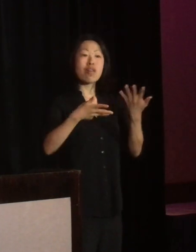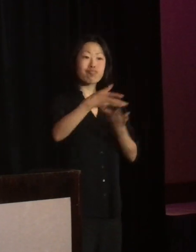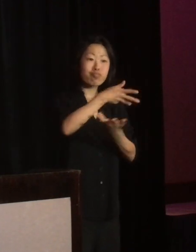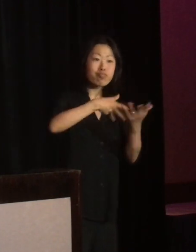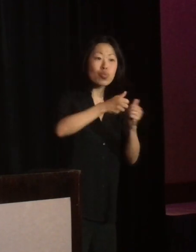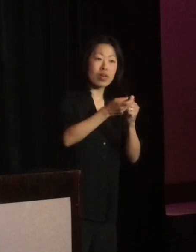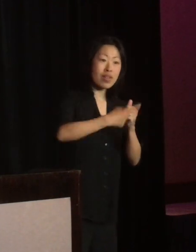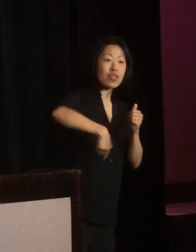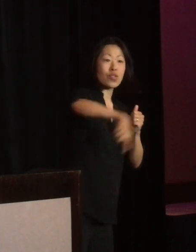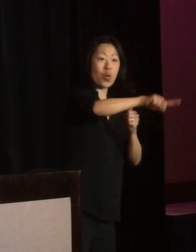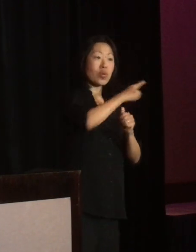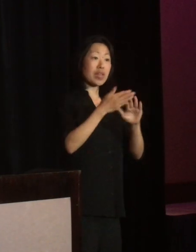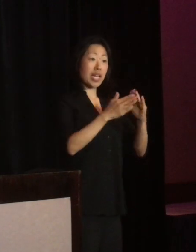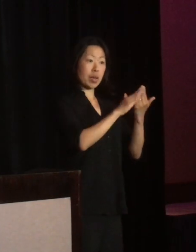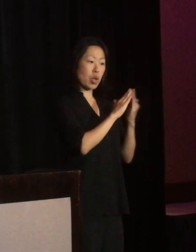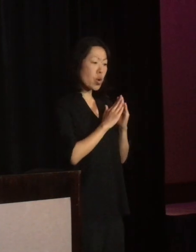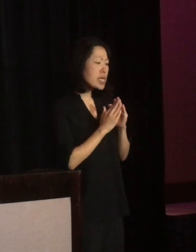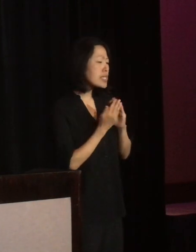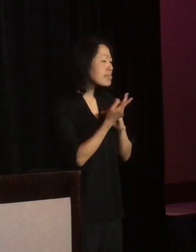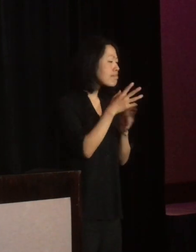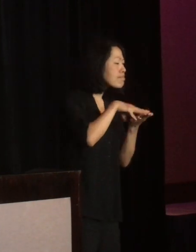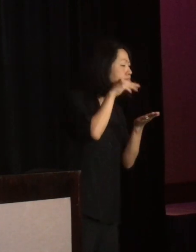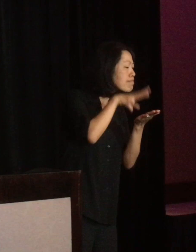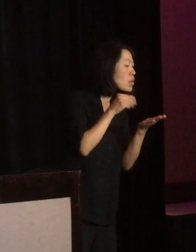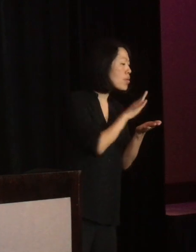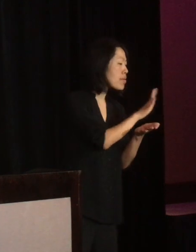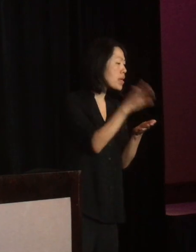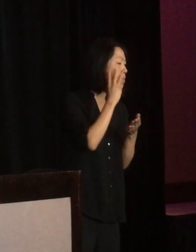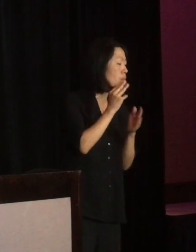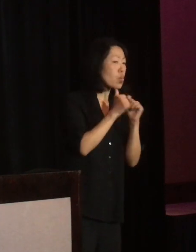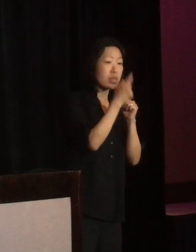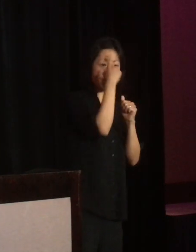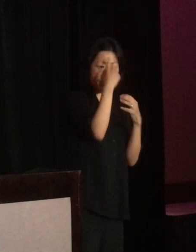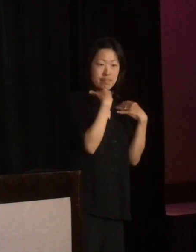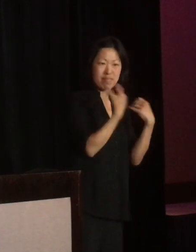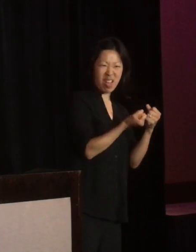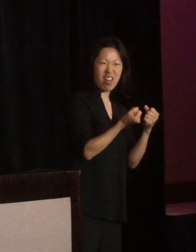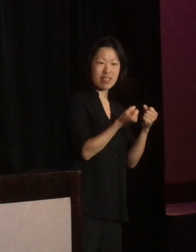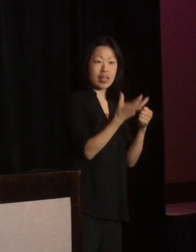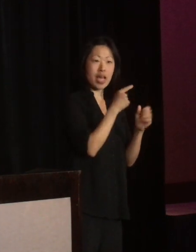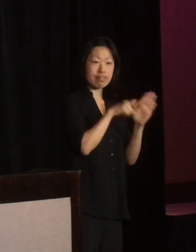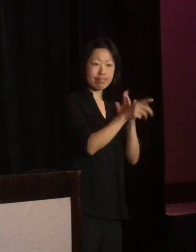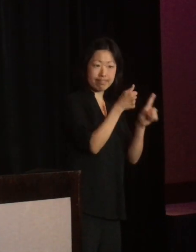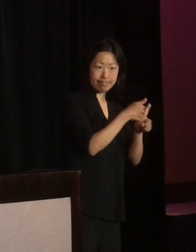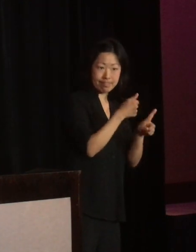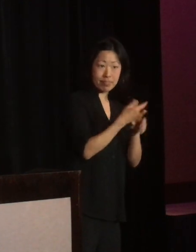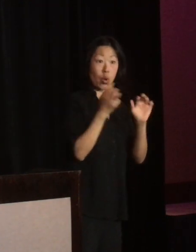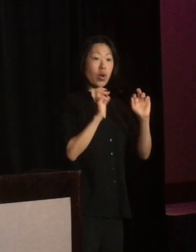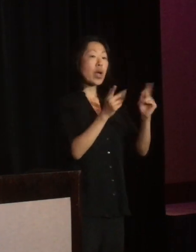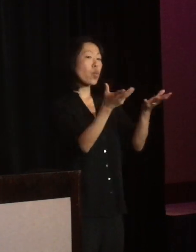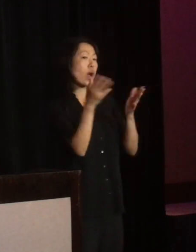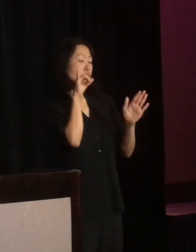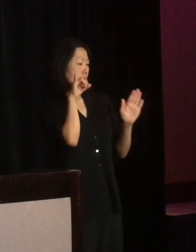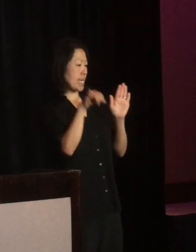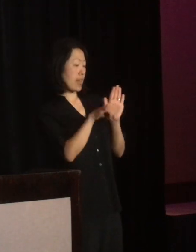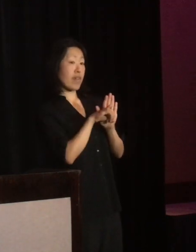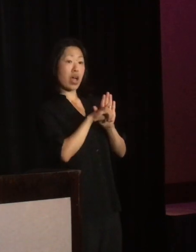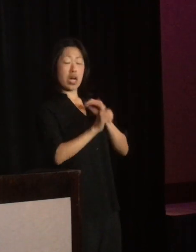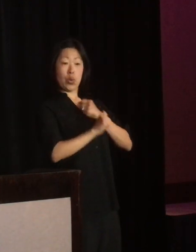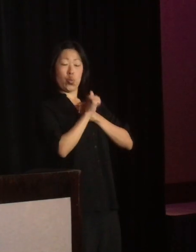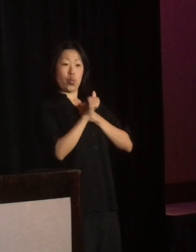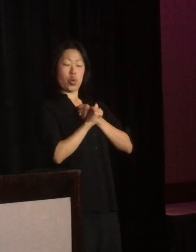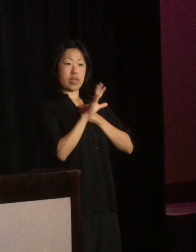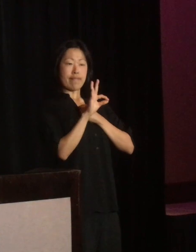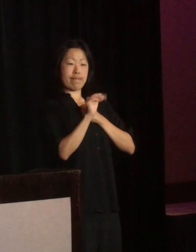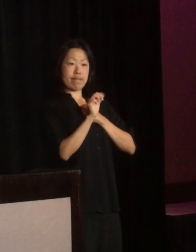and suicide as well. So the reason why we created this was to identify further risk factors and barriers. In our